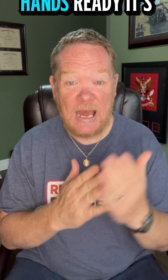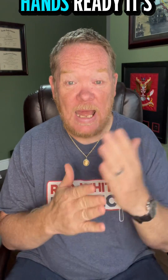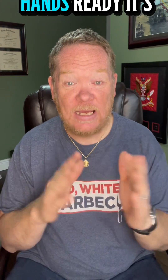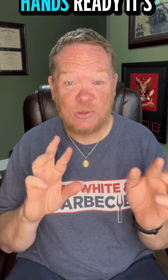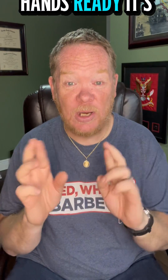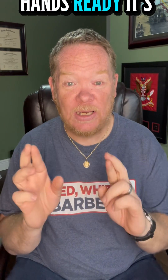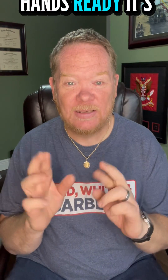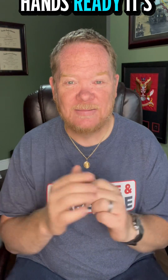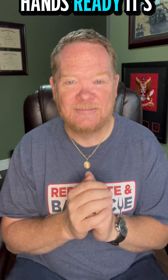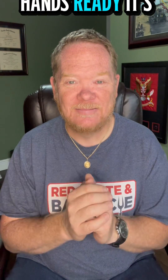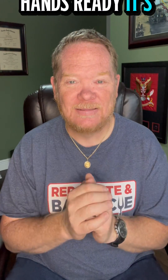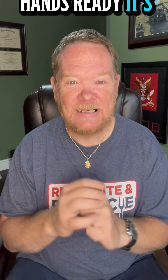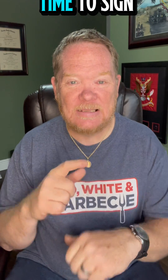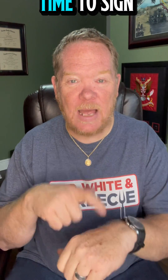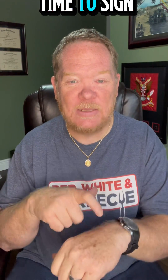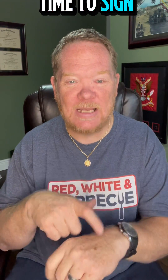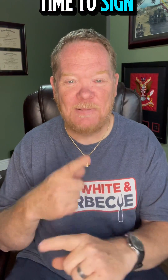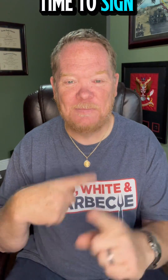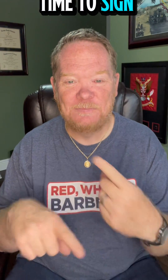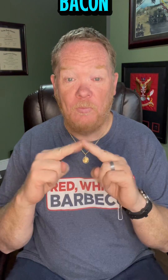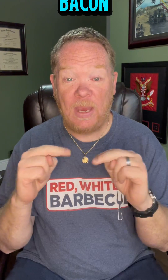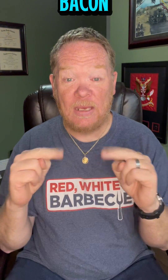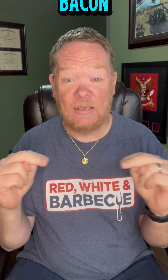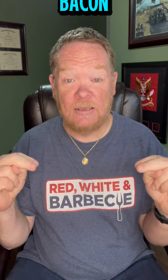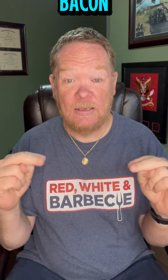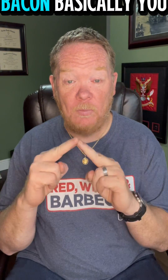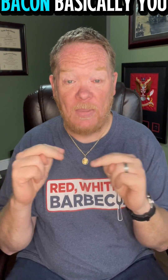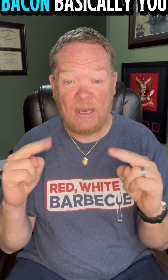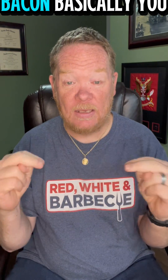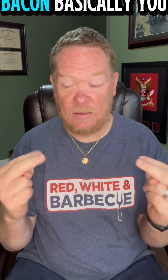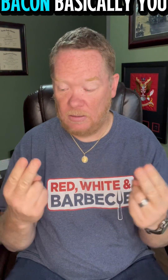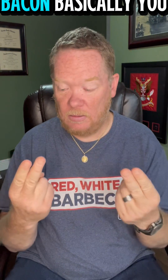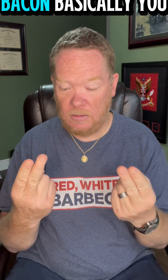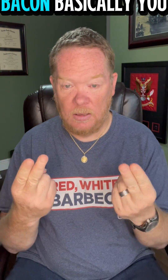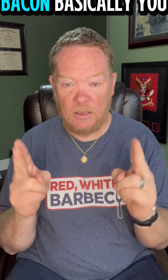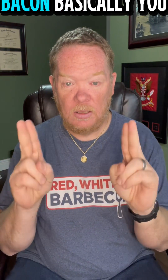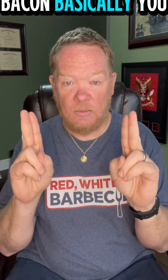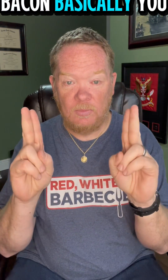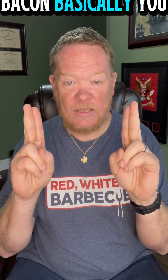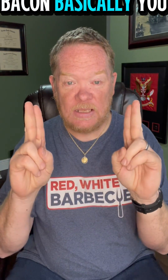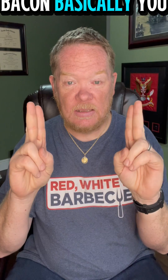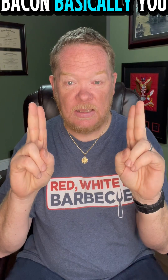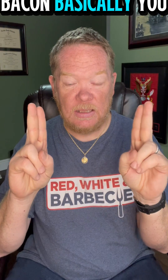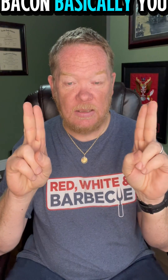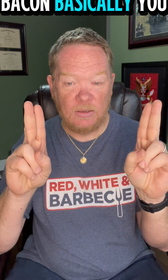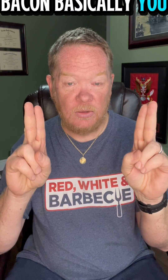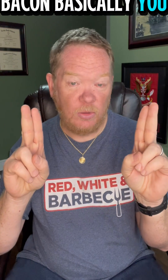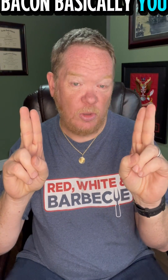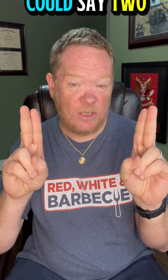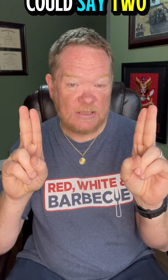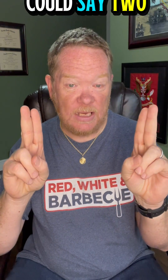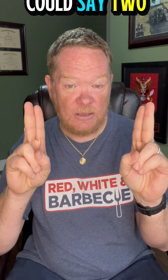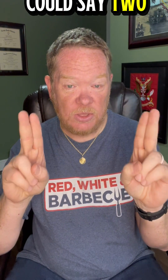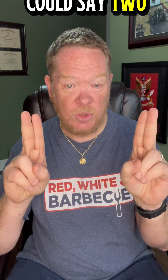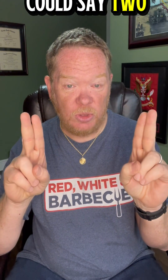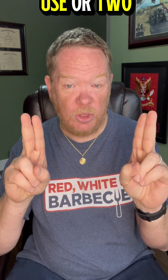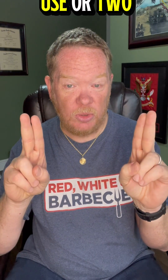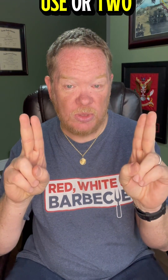hands ready. It's time to sign. Bacon, bacon. Basically, you could say two U's or